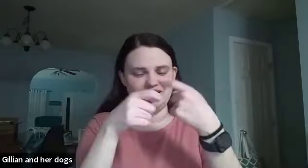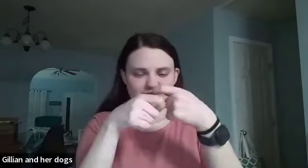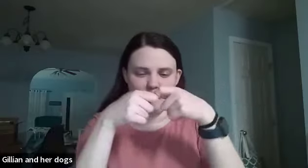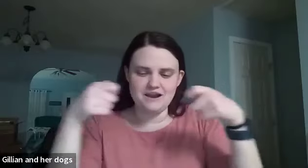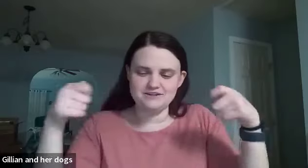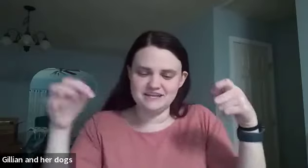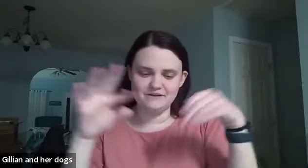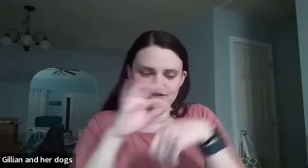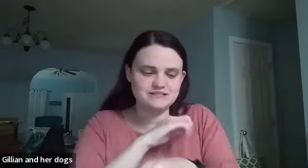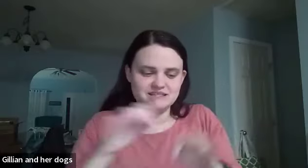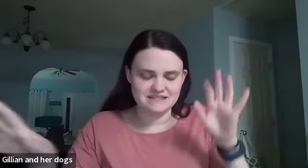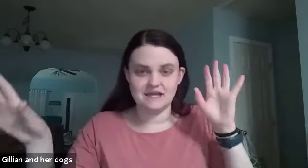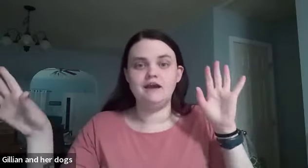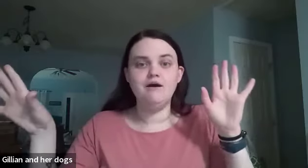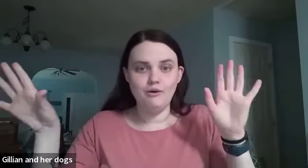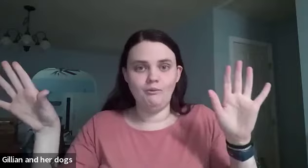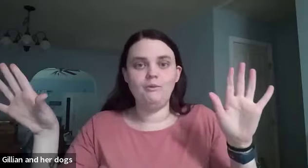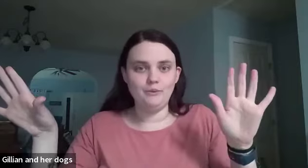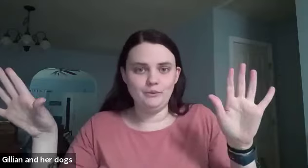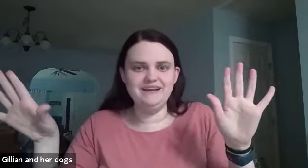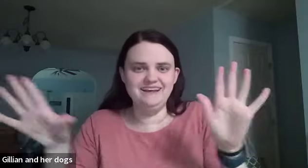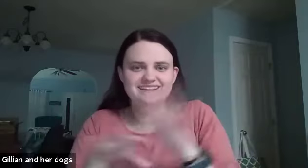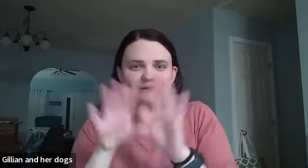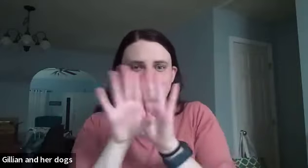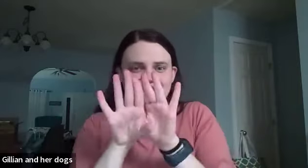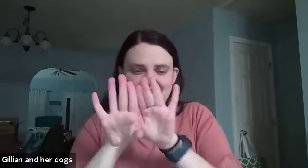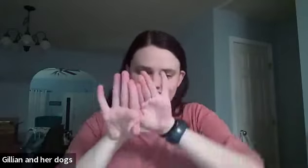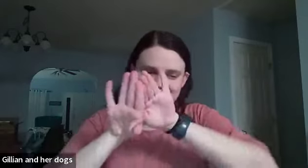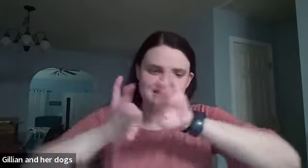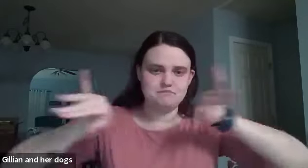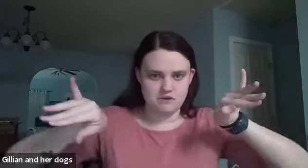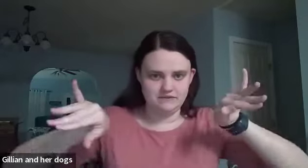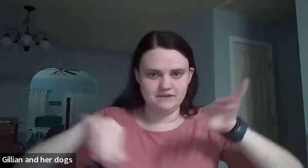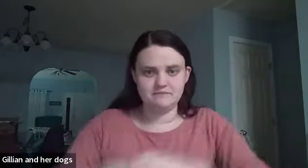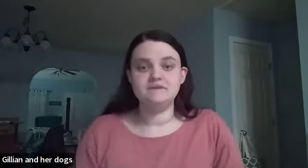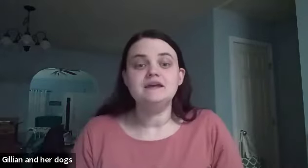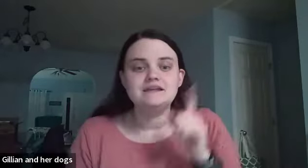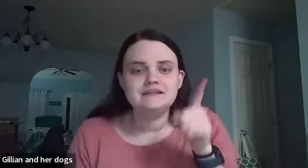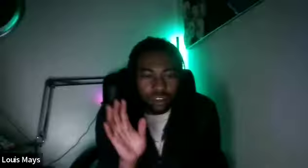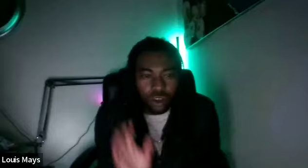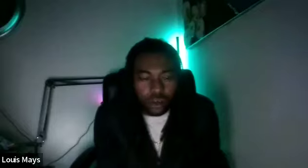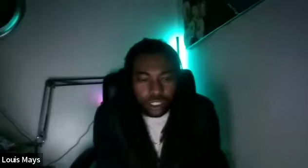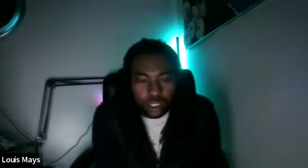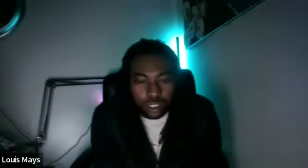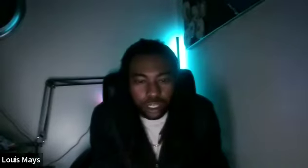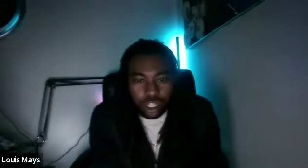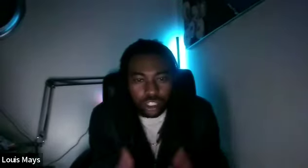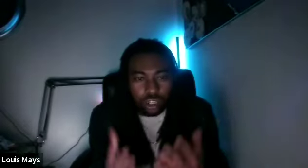like the wires get very twisted. And it's like, whoa. So I have to like separate them. I have a Yes. quick question. Mhm. So